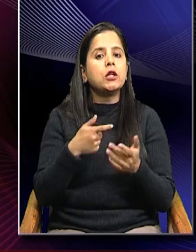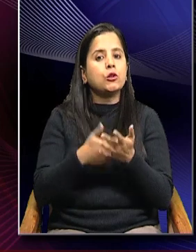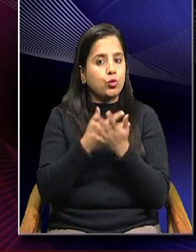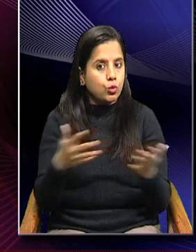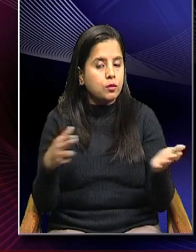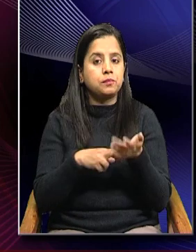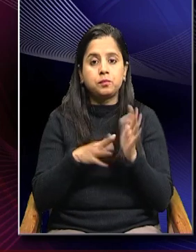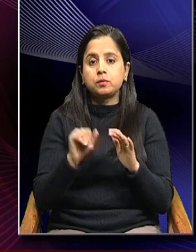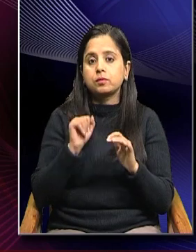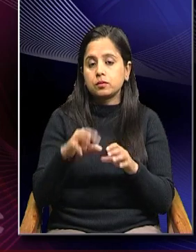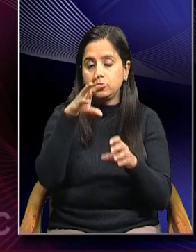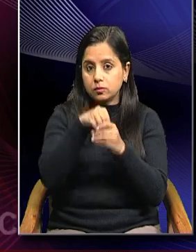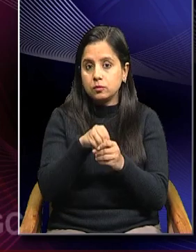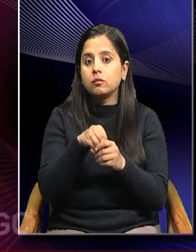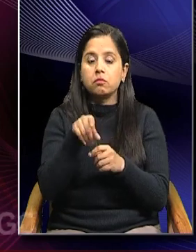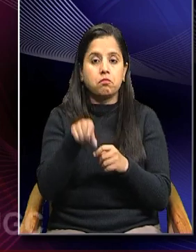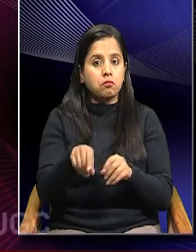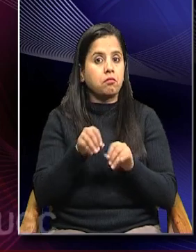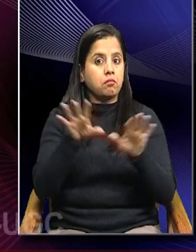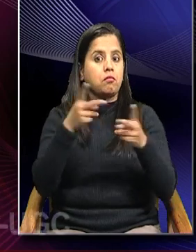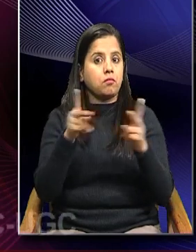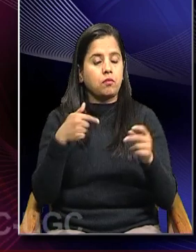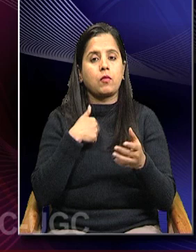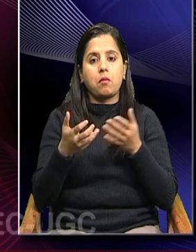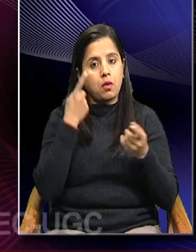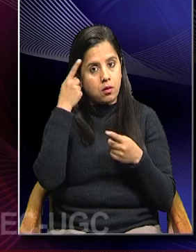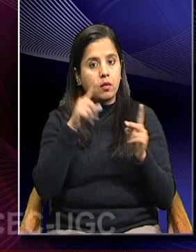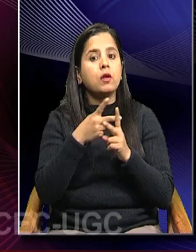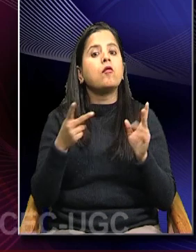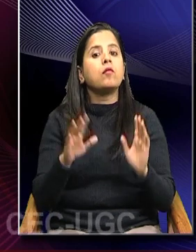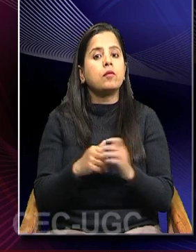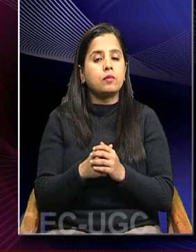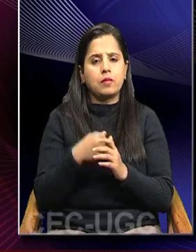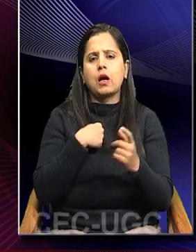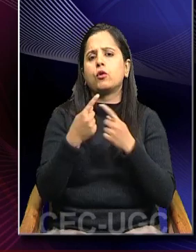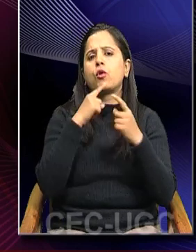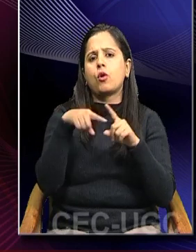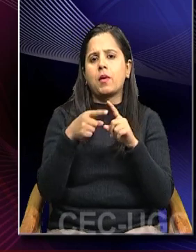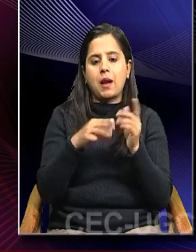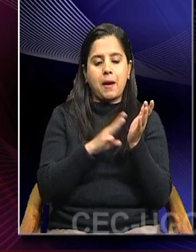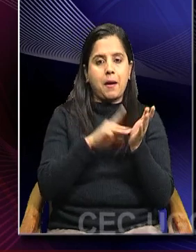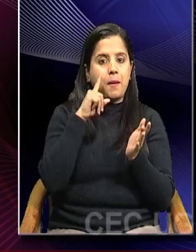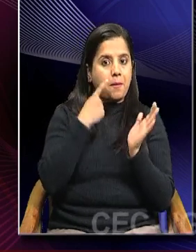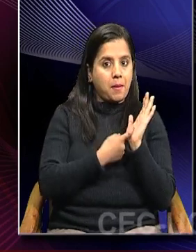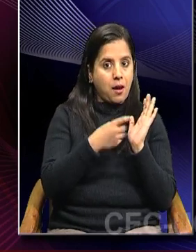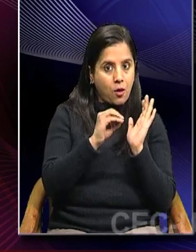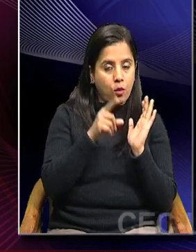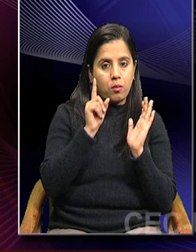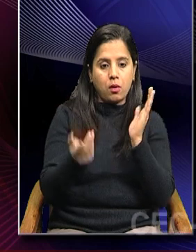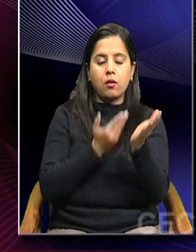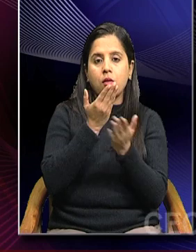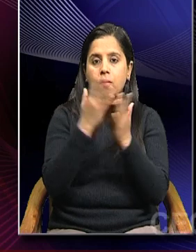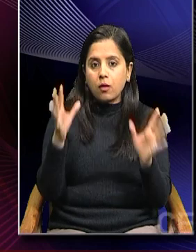natural components also affect our marketing strategy. When I talk about microeconomic environment, if I have to sum it up,